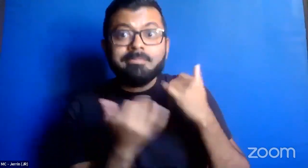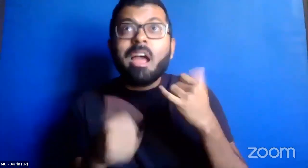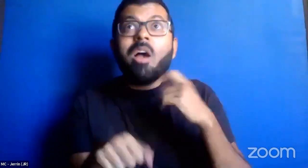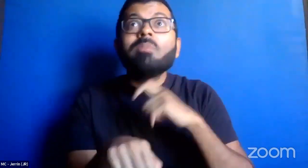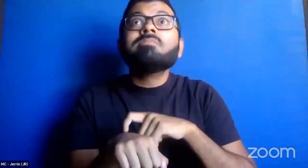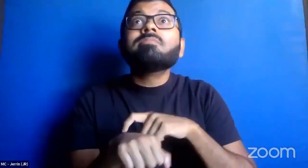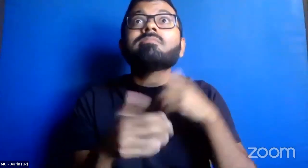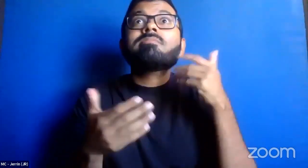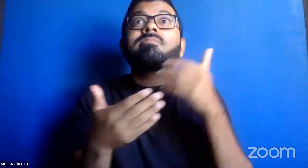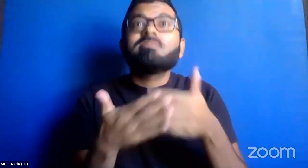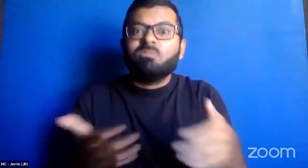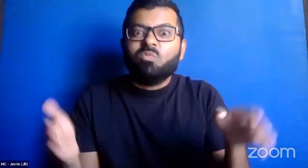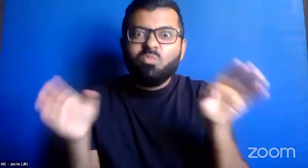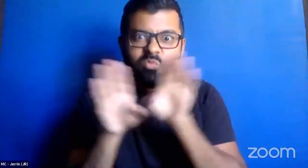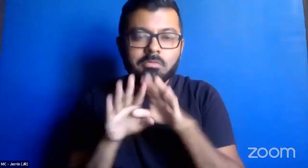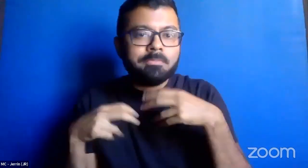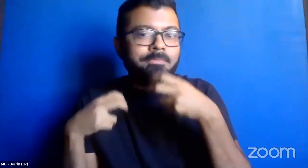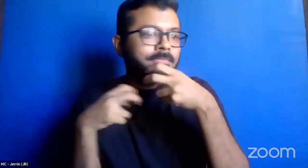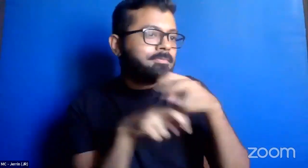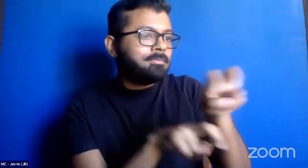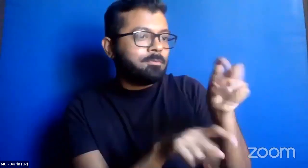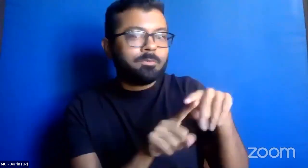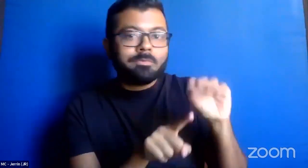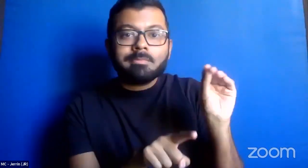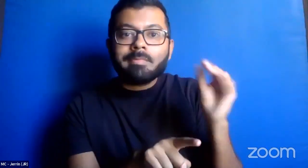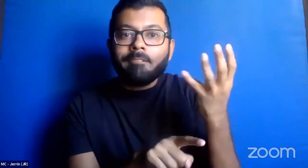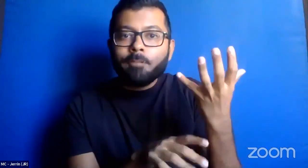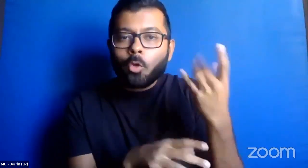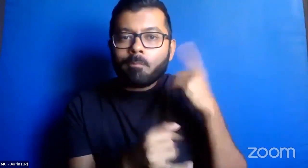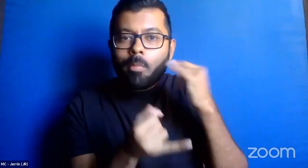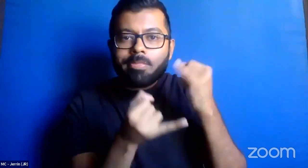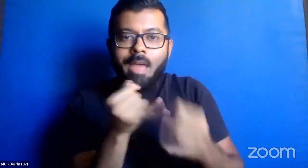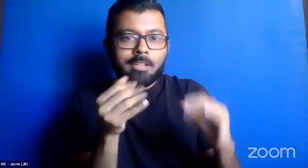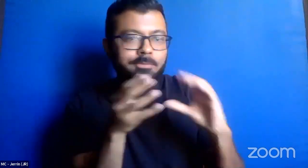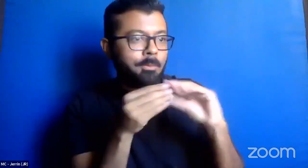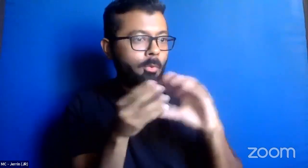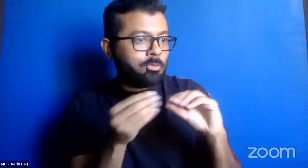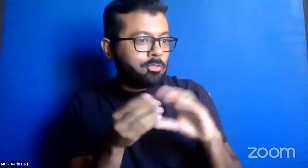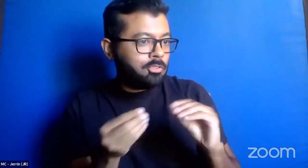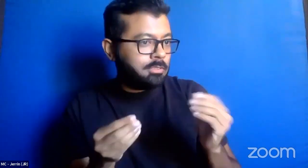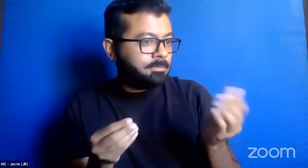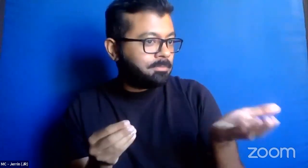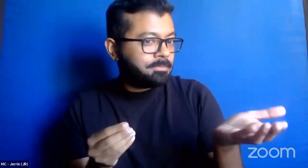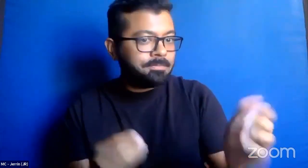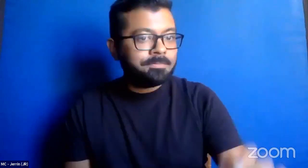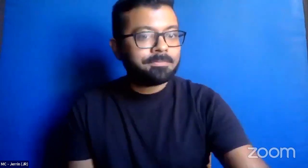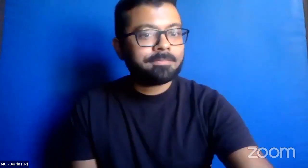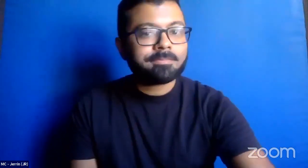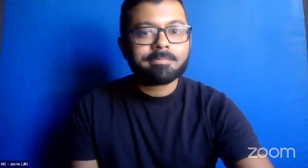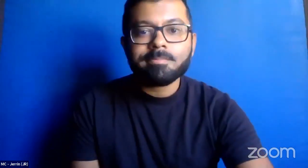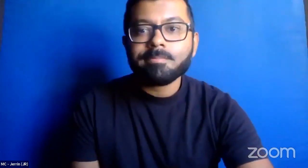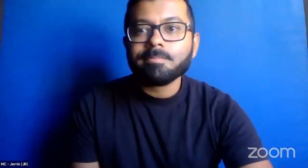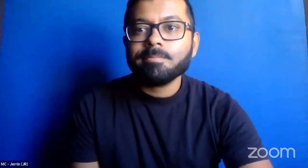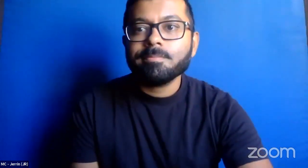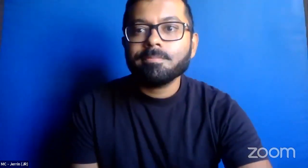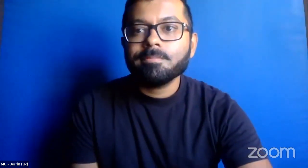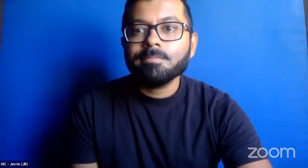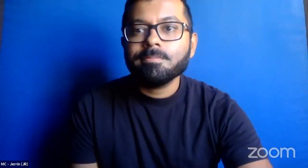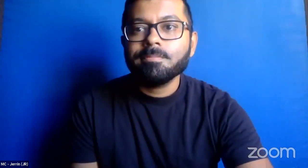Thank you so much for your comments, for your support. We are at the point of wrap up. So what I would like to do is transition to Tricia